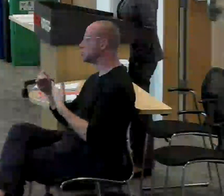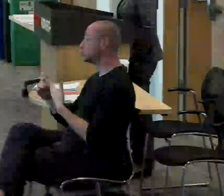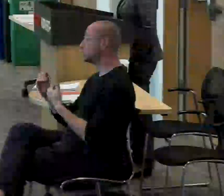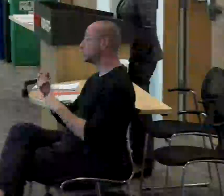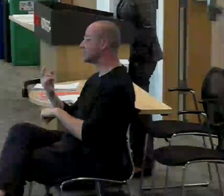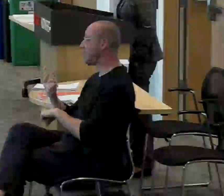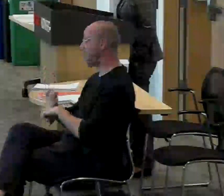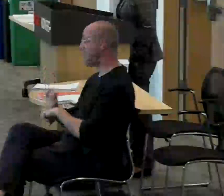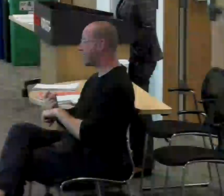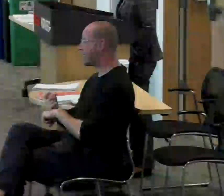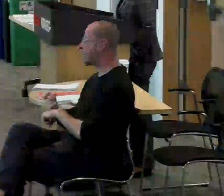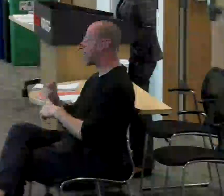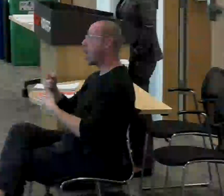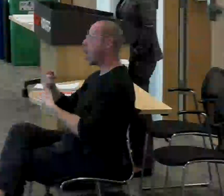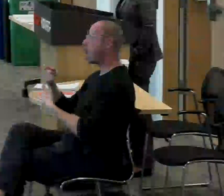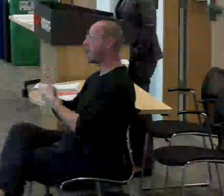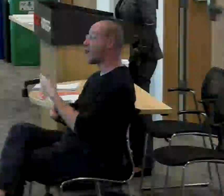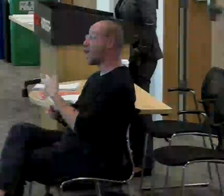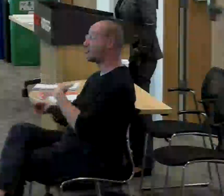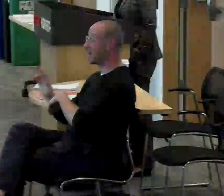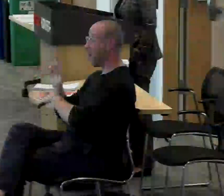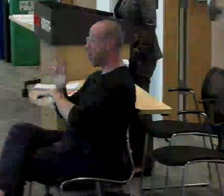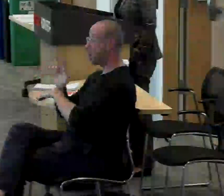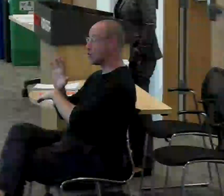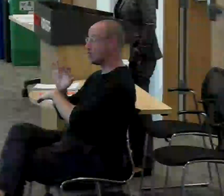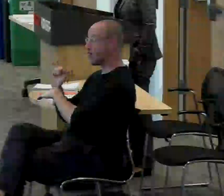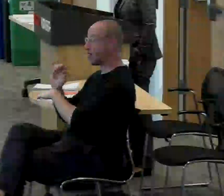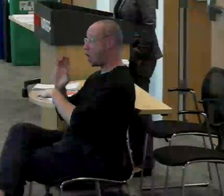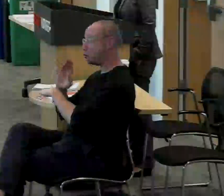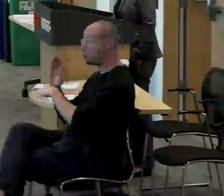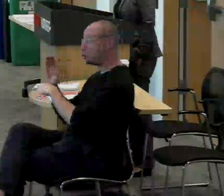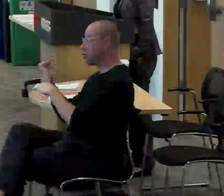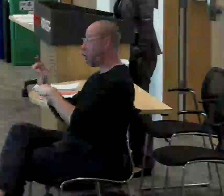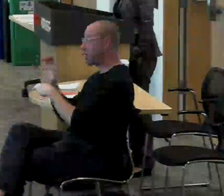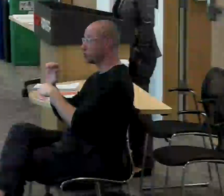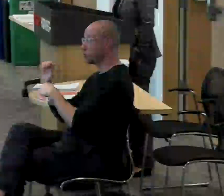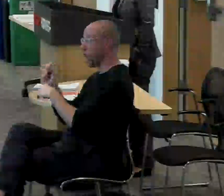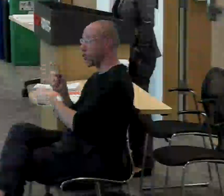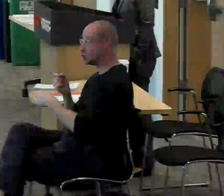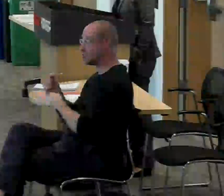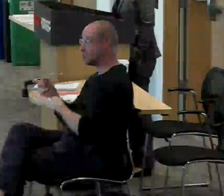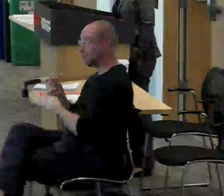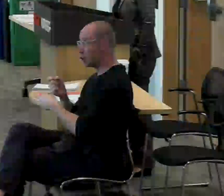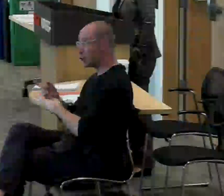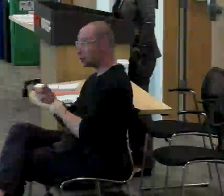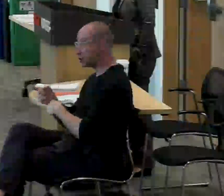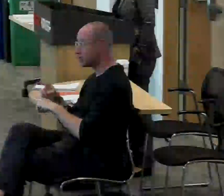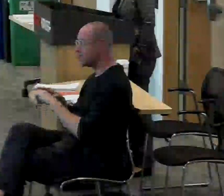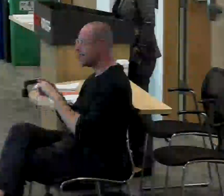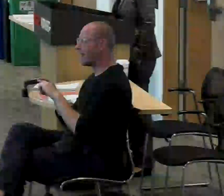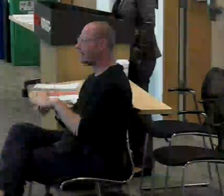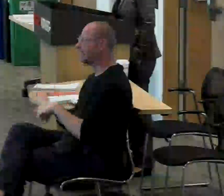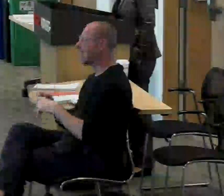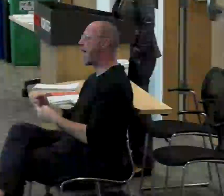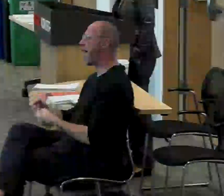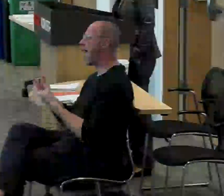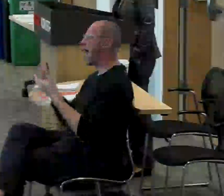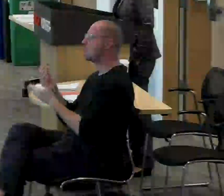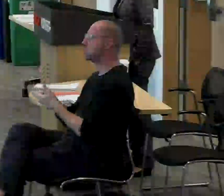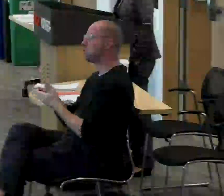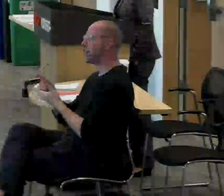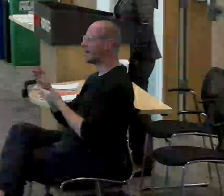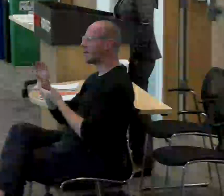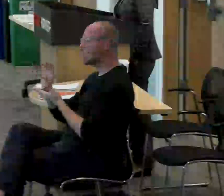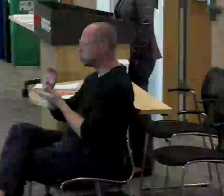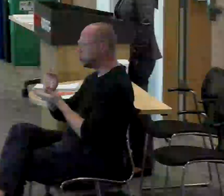from $35 a year up to $100 a year, depending on how much money you have flowing through in or